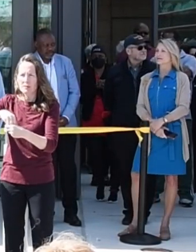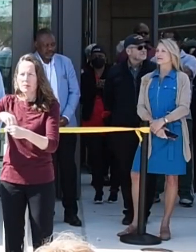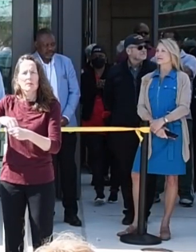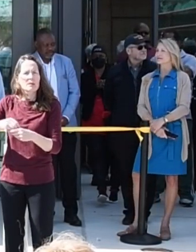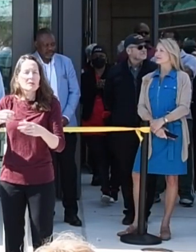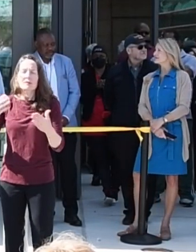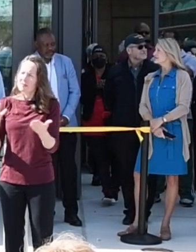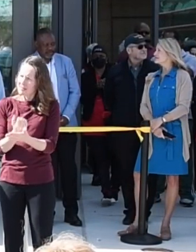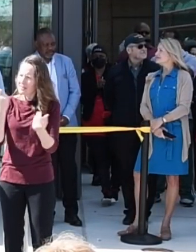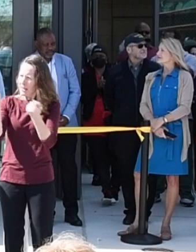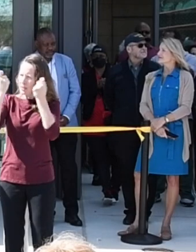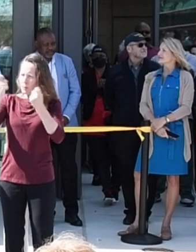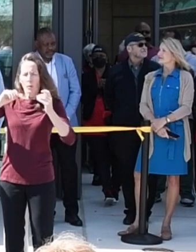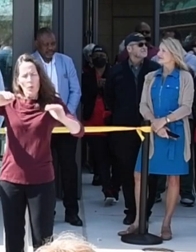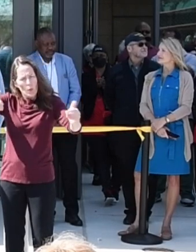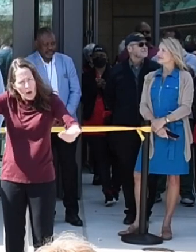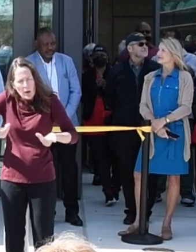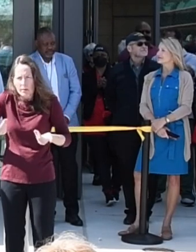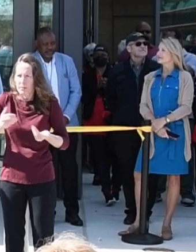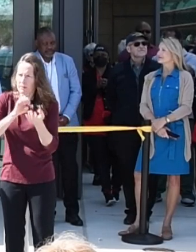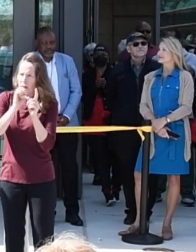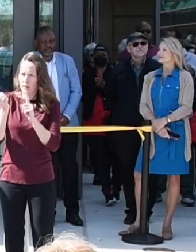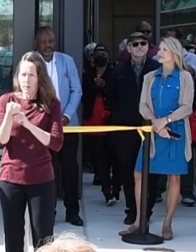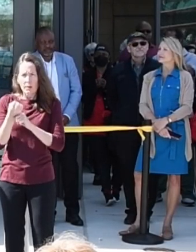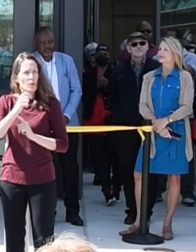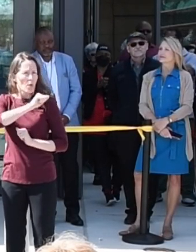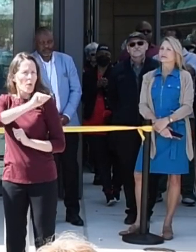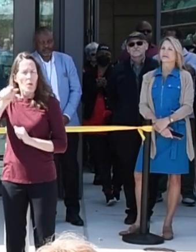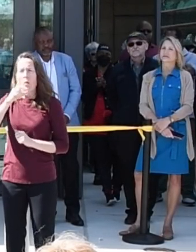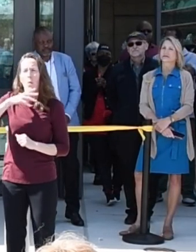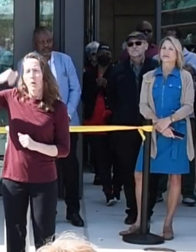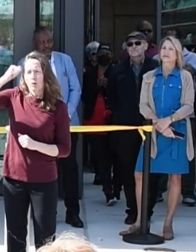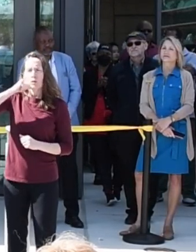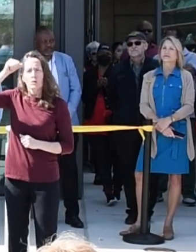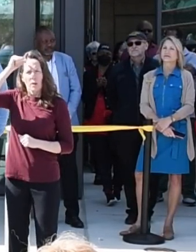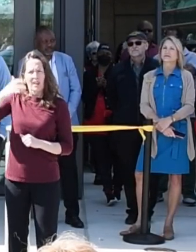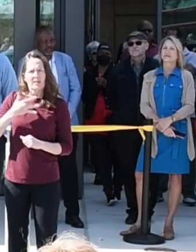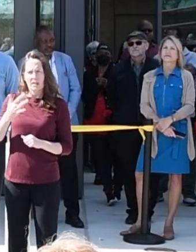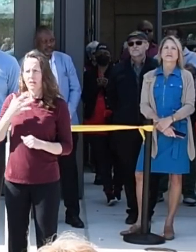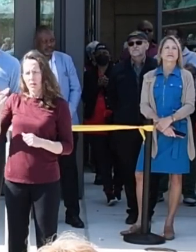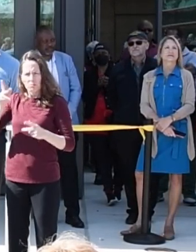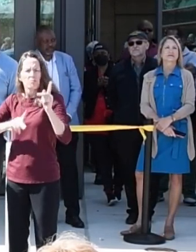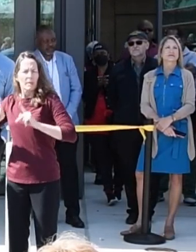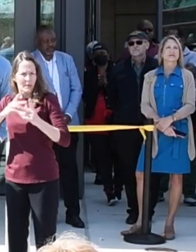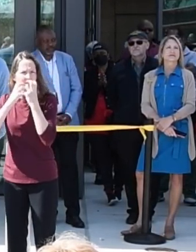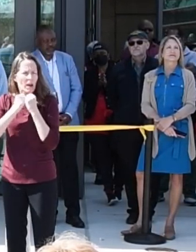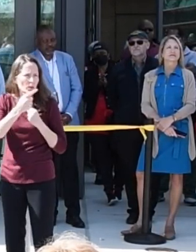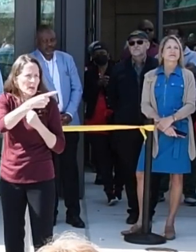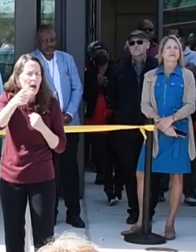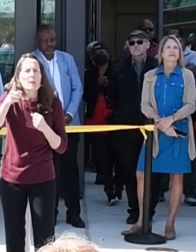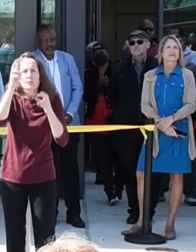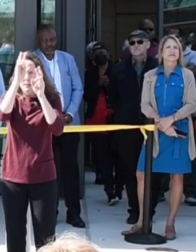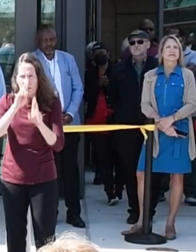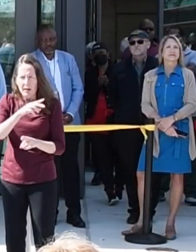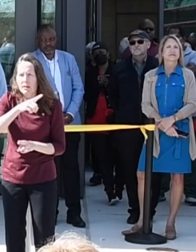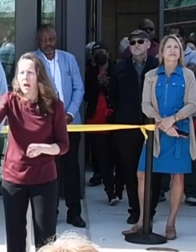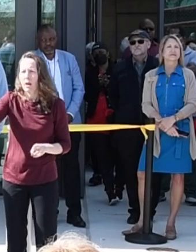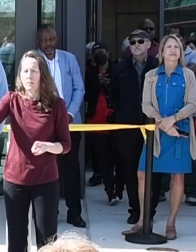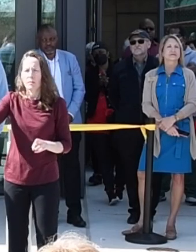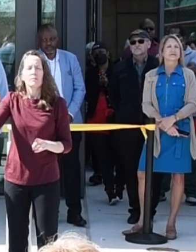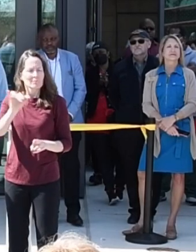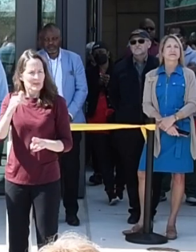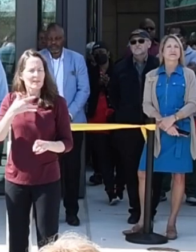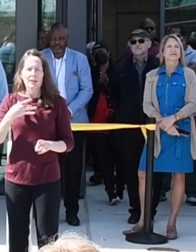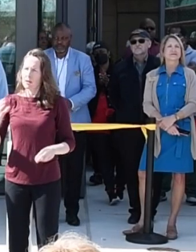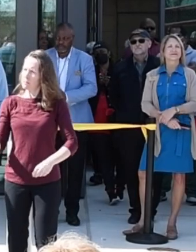where every older adult feels valued, respected, and empowered to live their best